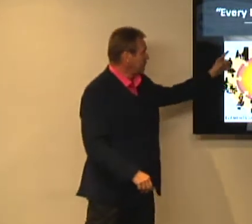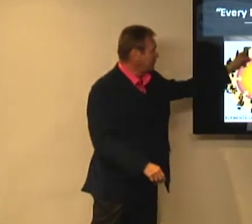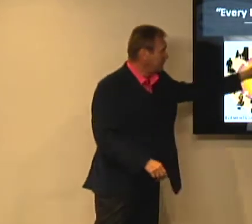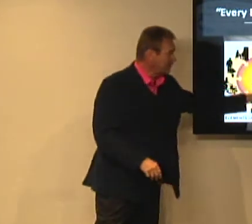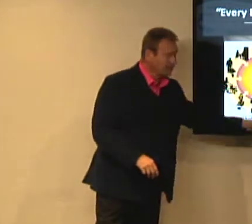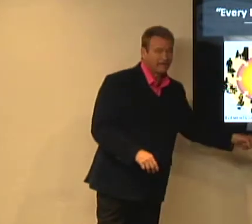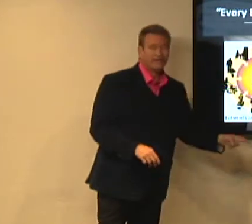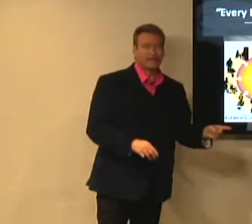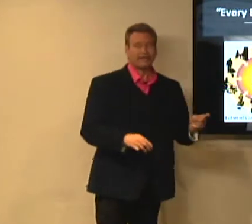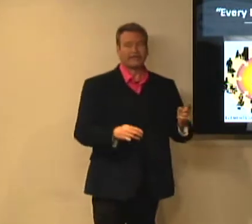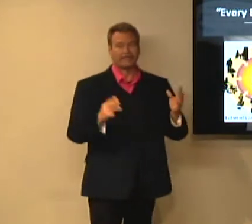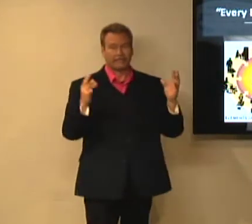this picture.